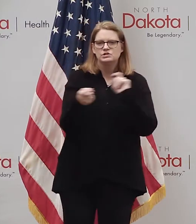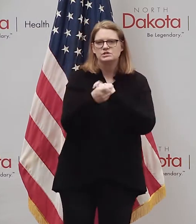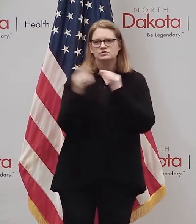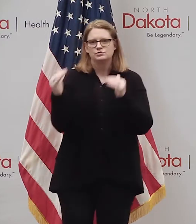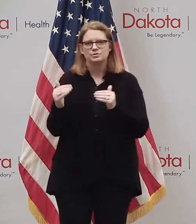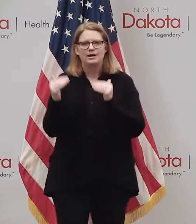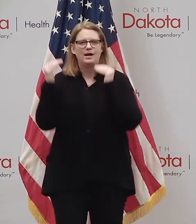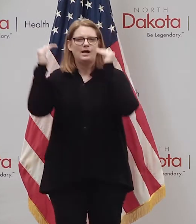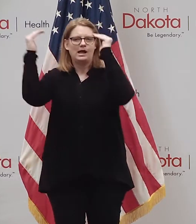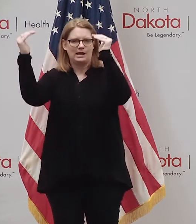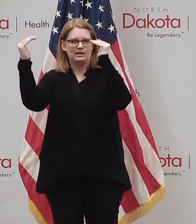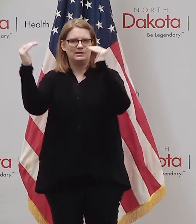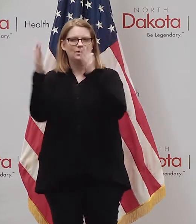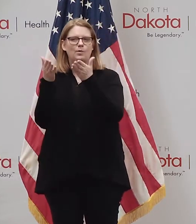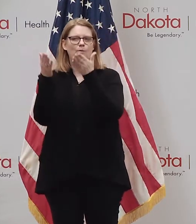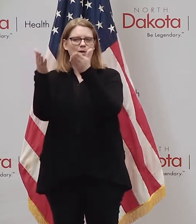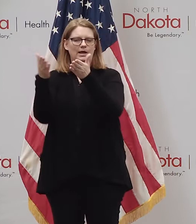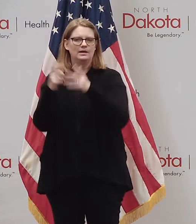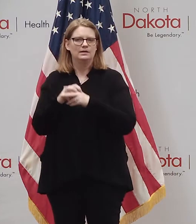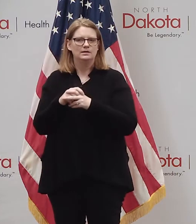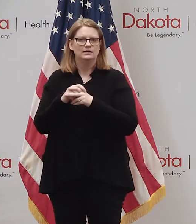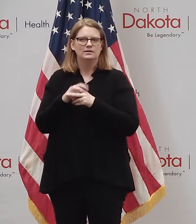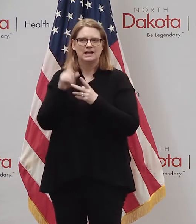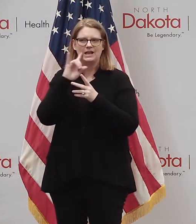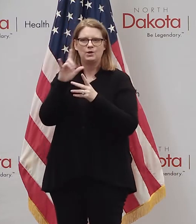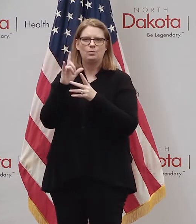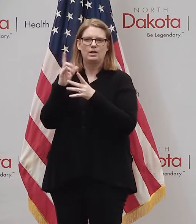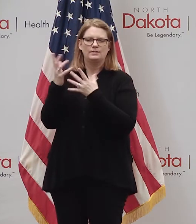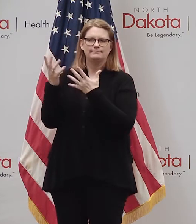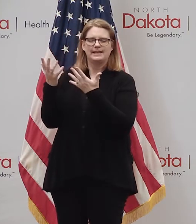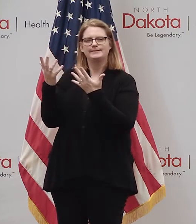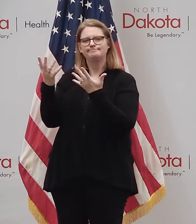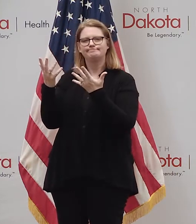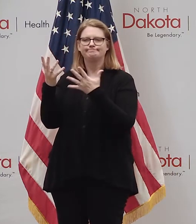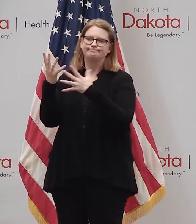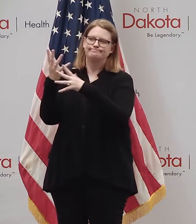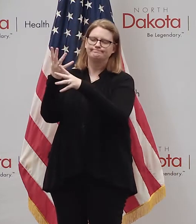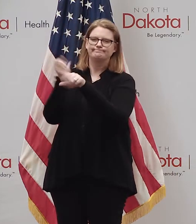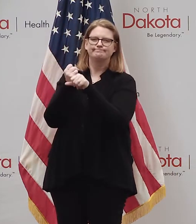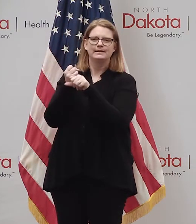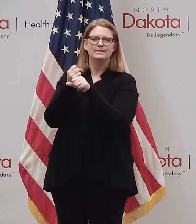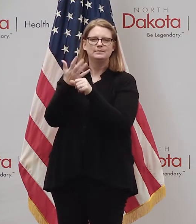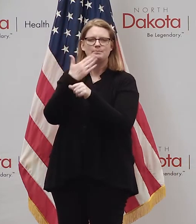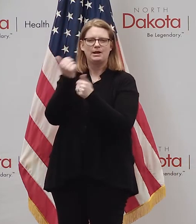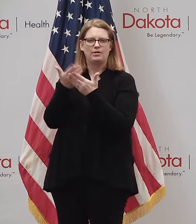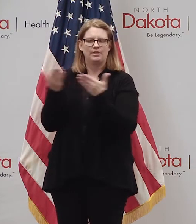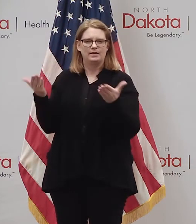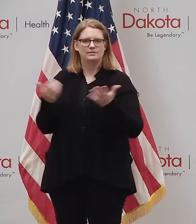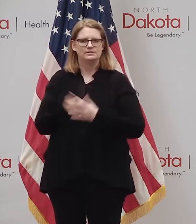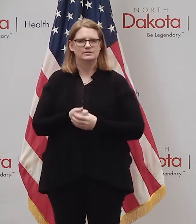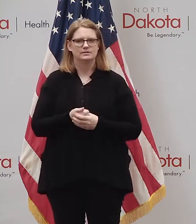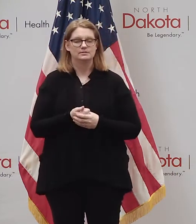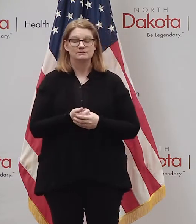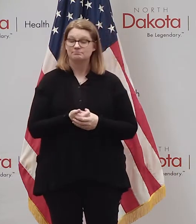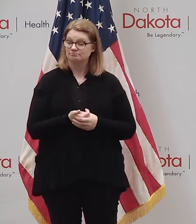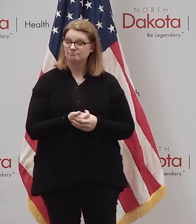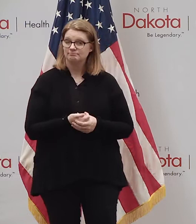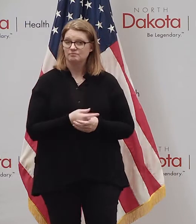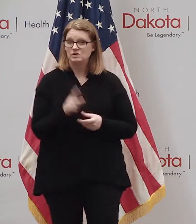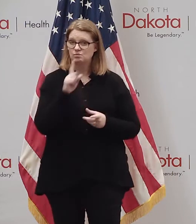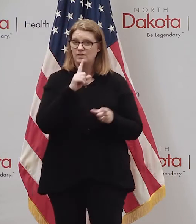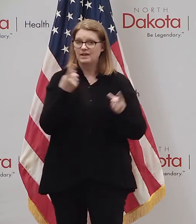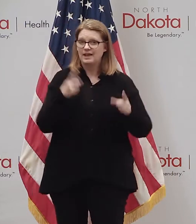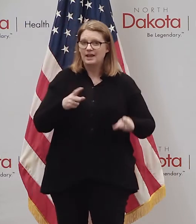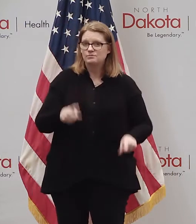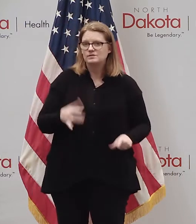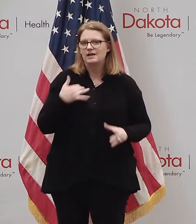higher frequency and you will attract much better things." Personally, know this certainly happens when you have an